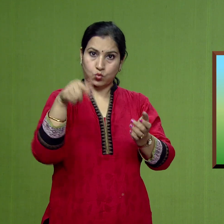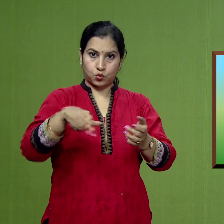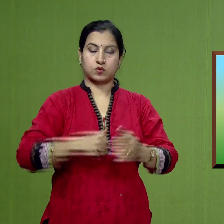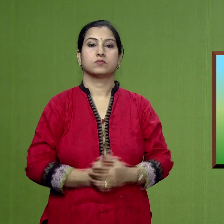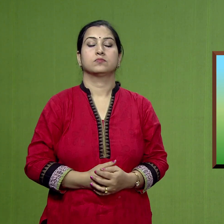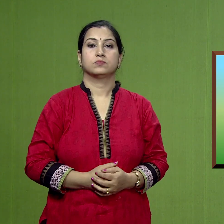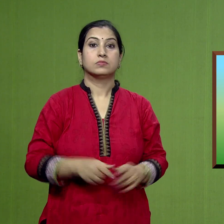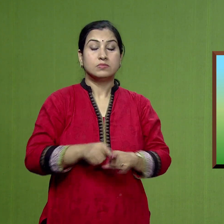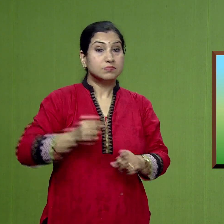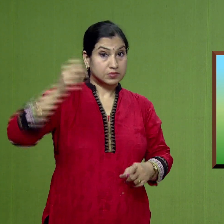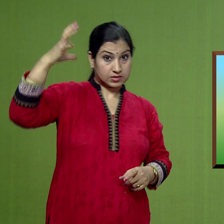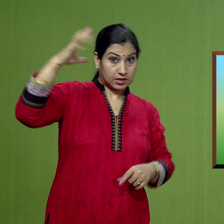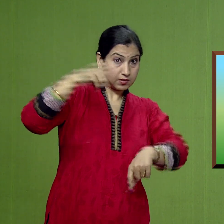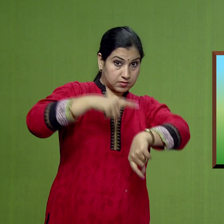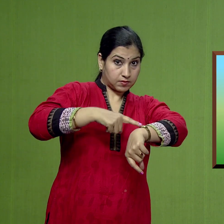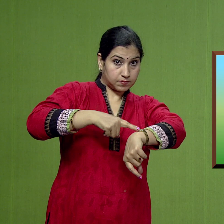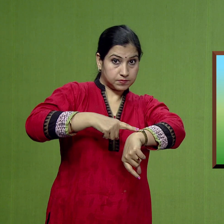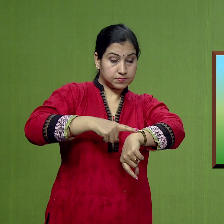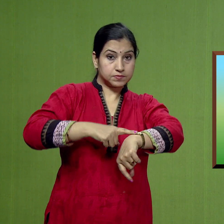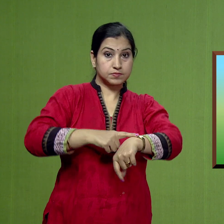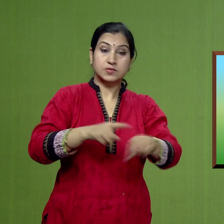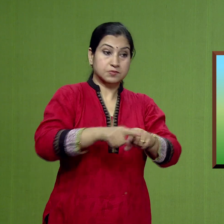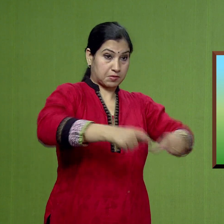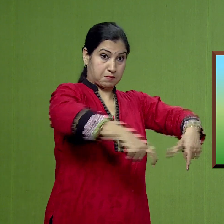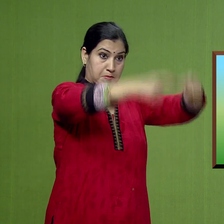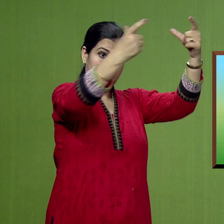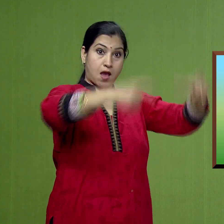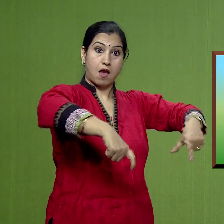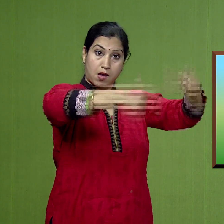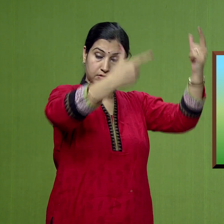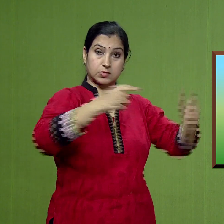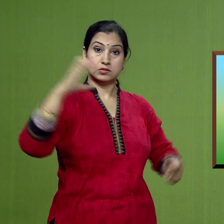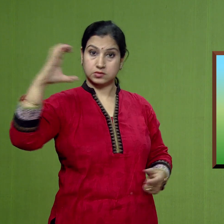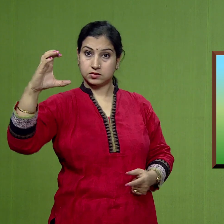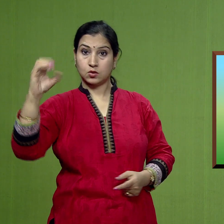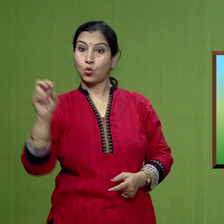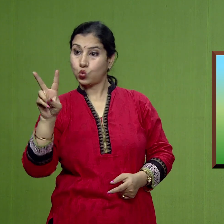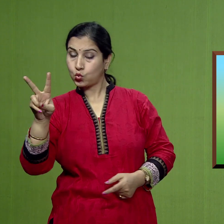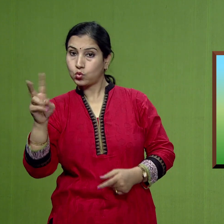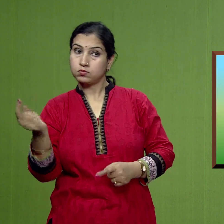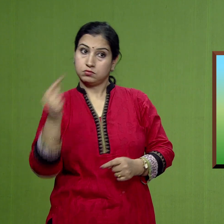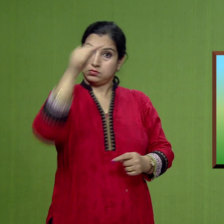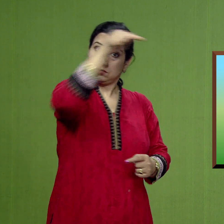During the day, plants take in this carbon dioxide and give out